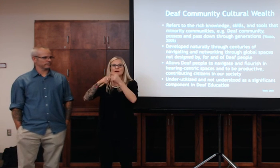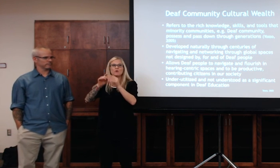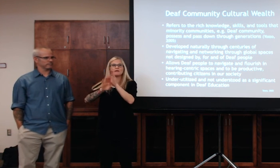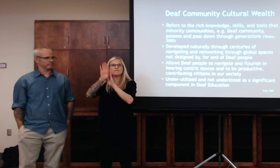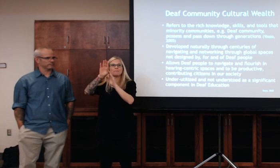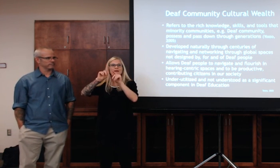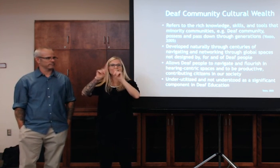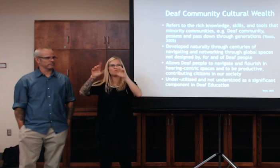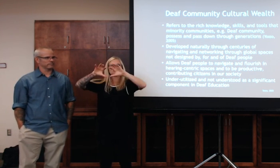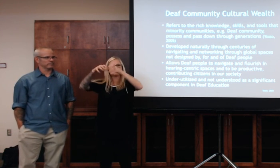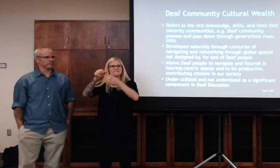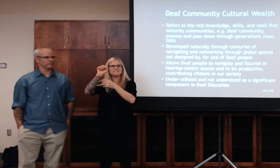Now, he mentioned